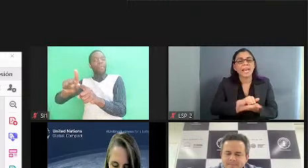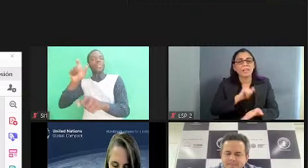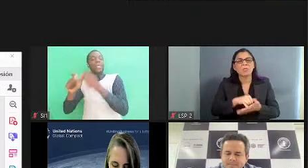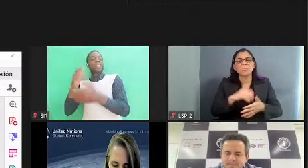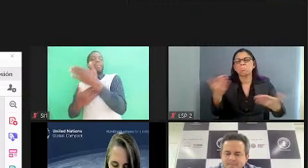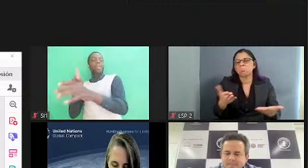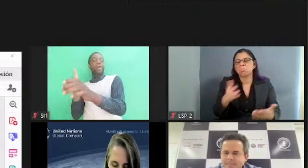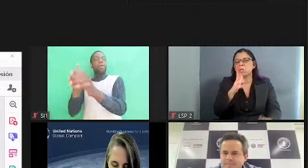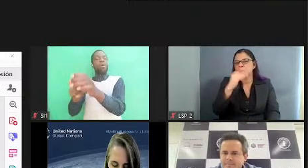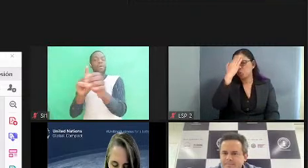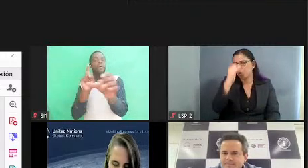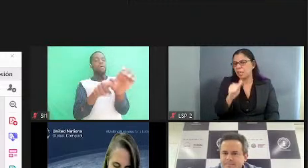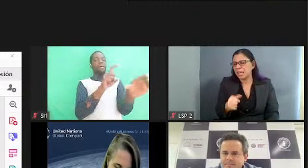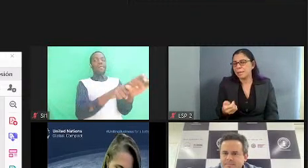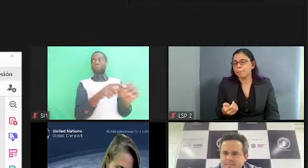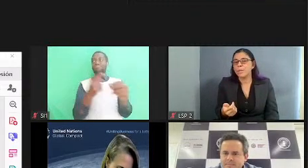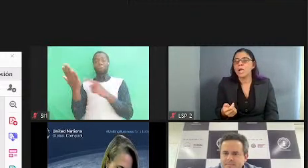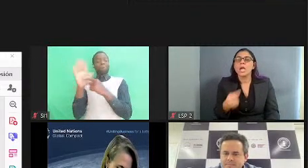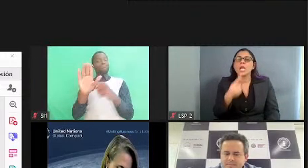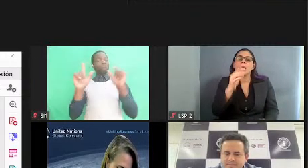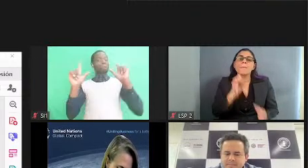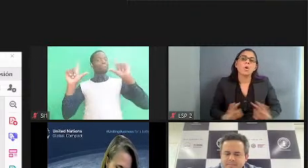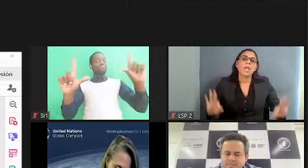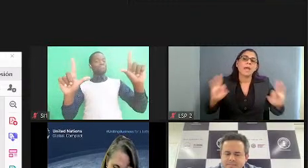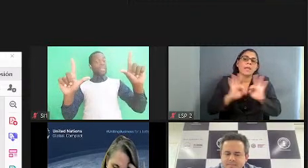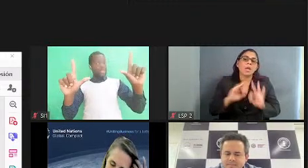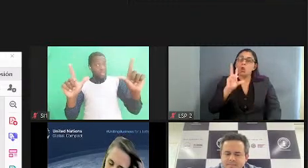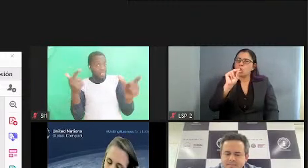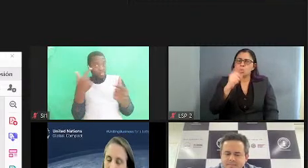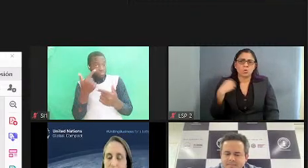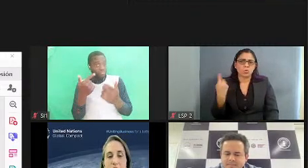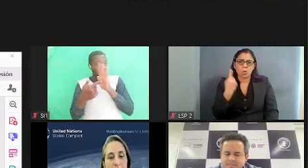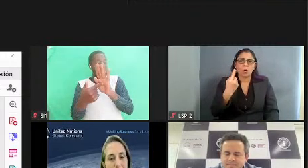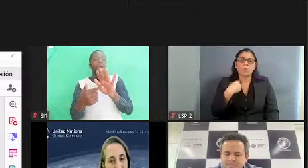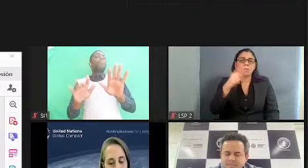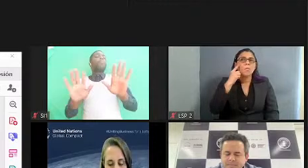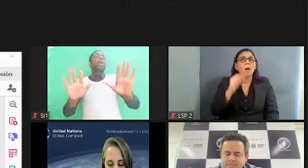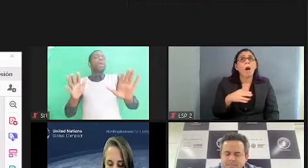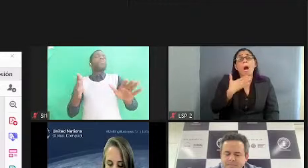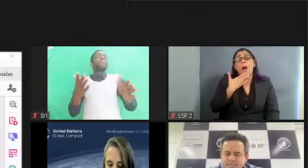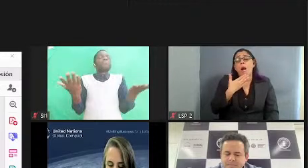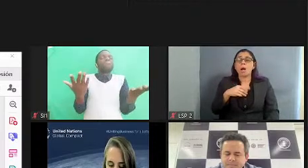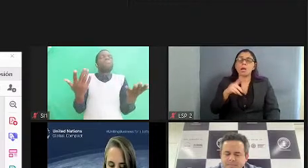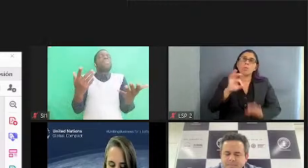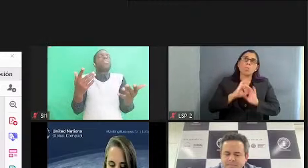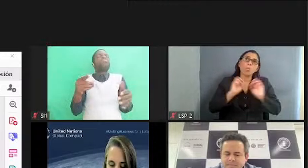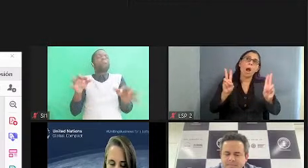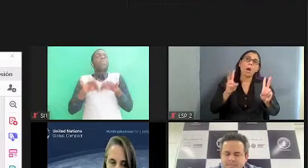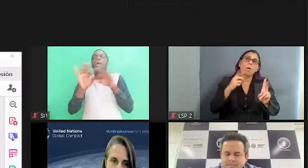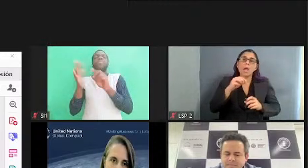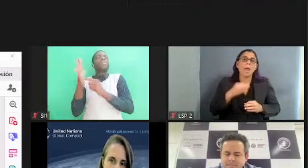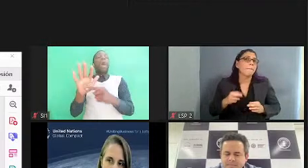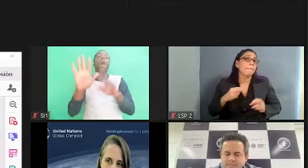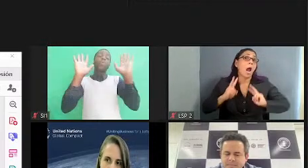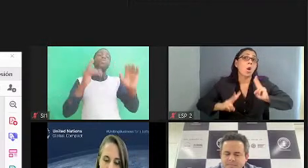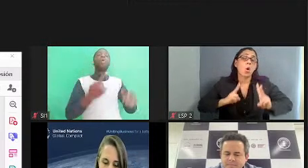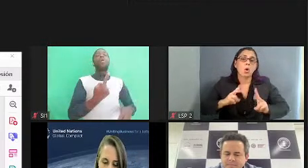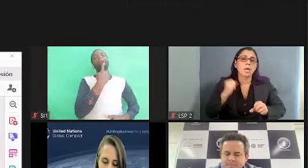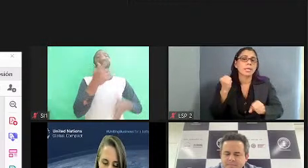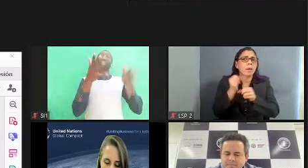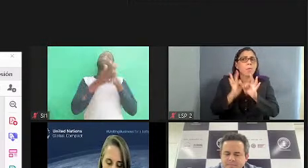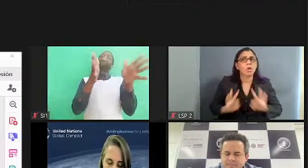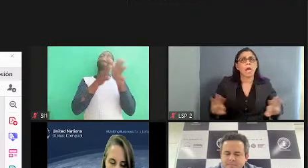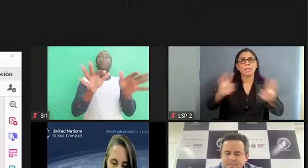and why is this because it is important for us not only to reflect on the value and